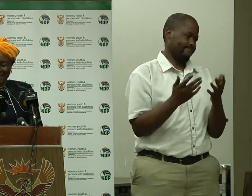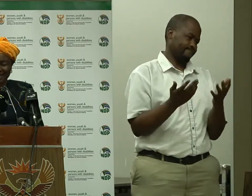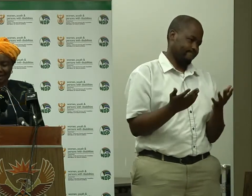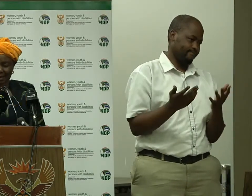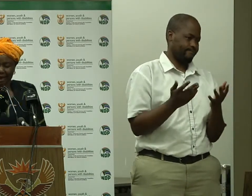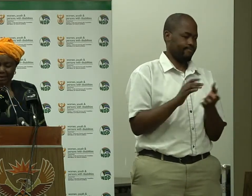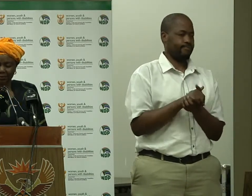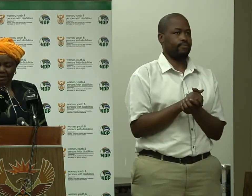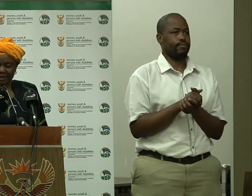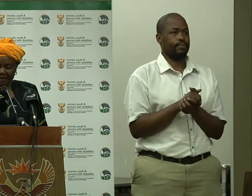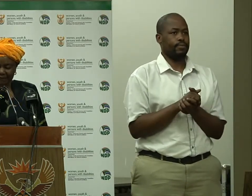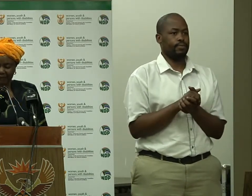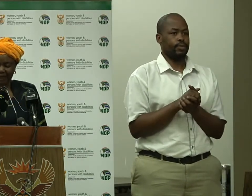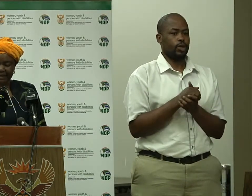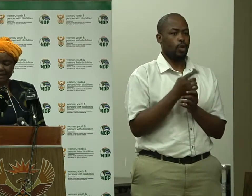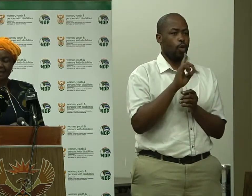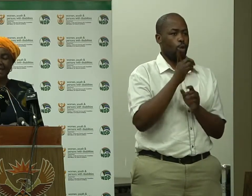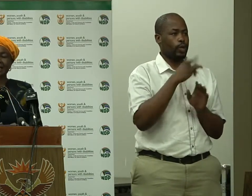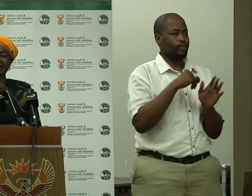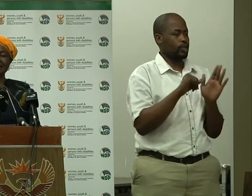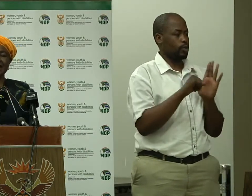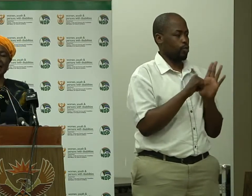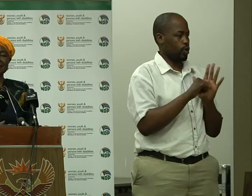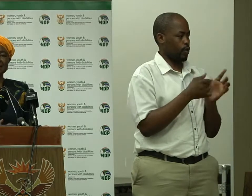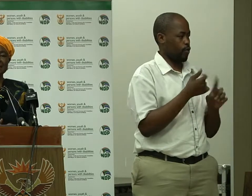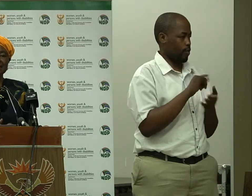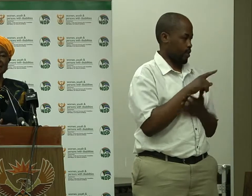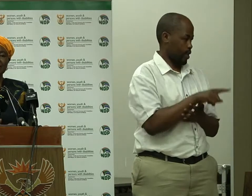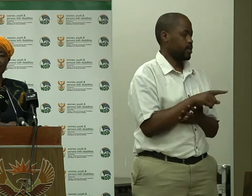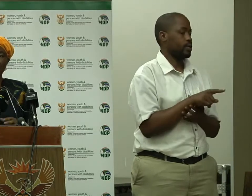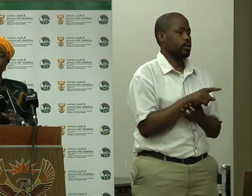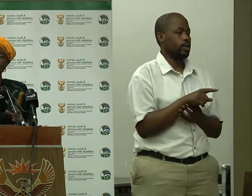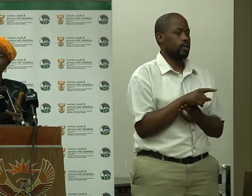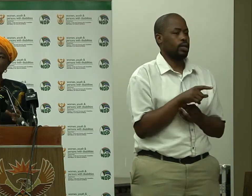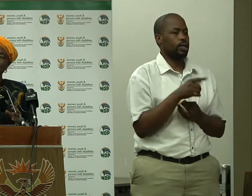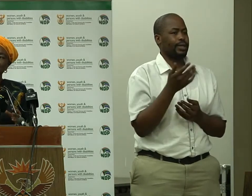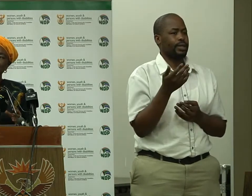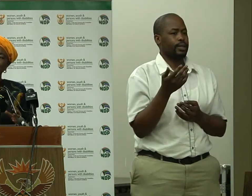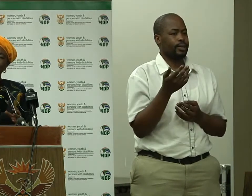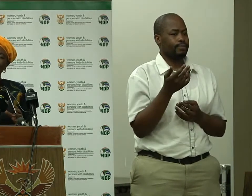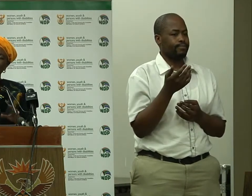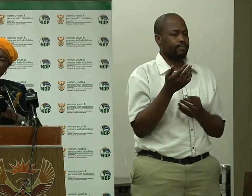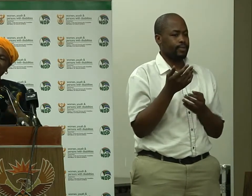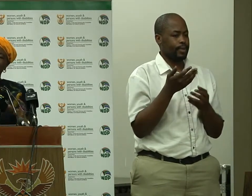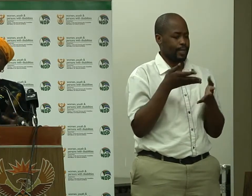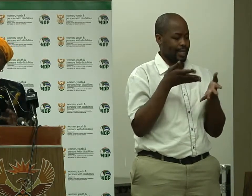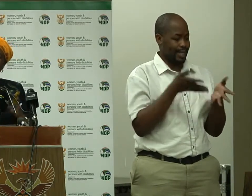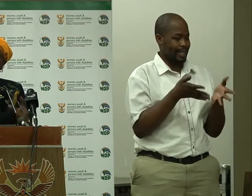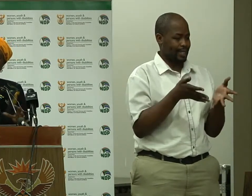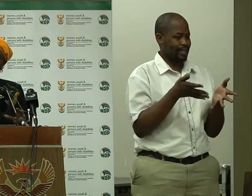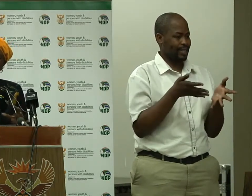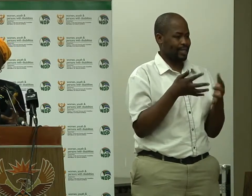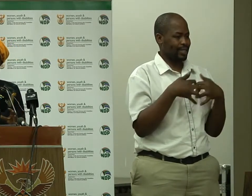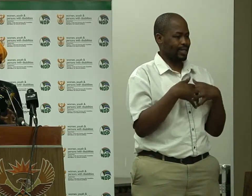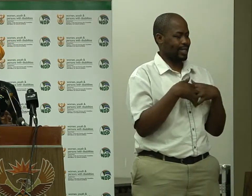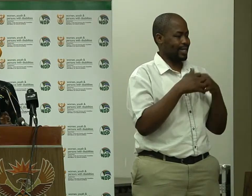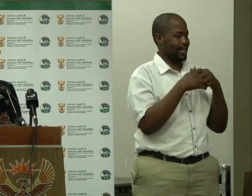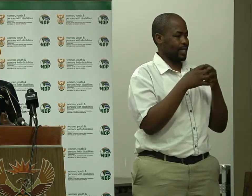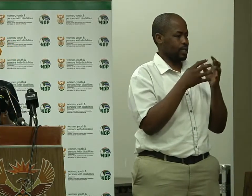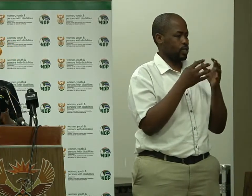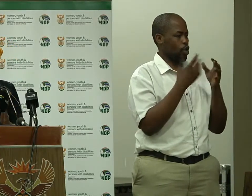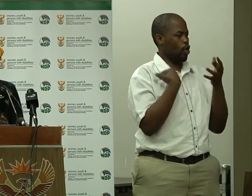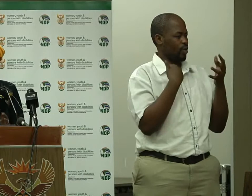what really has been significant is that, this configured